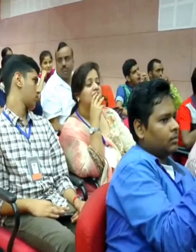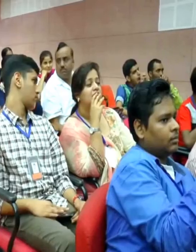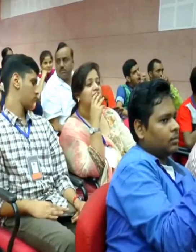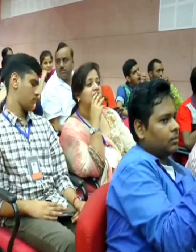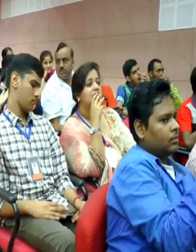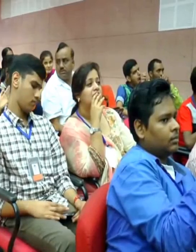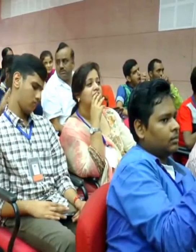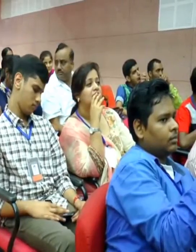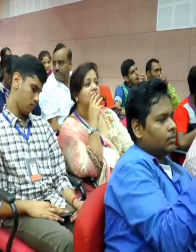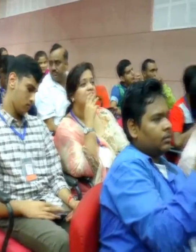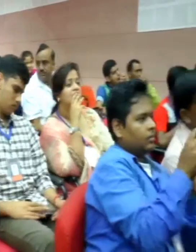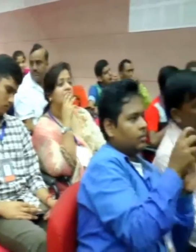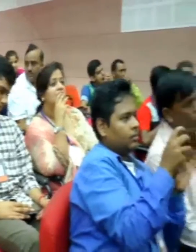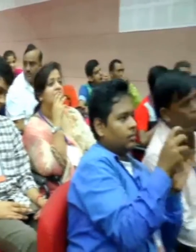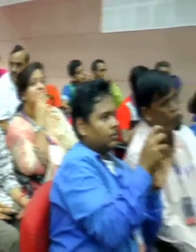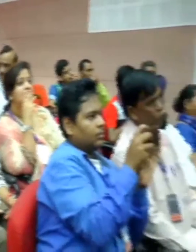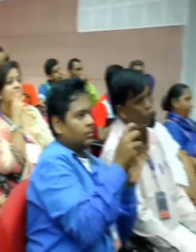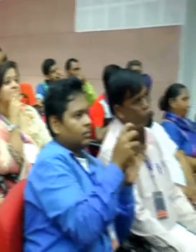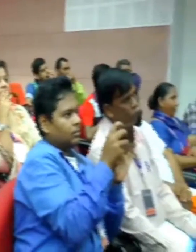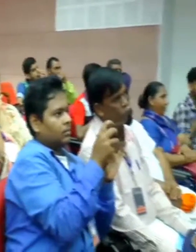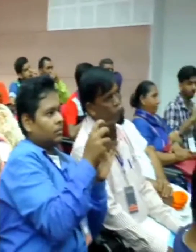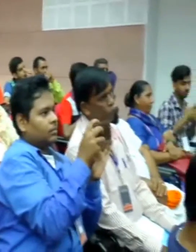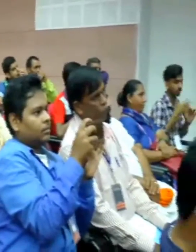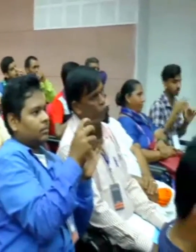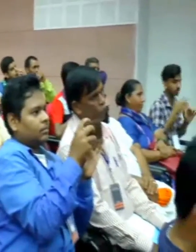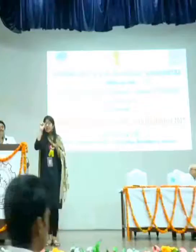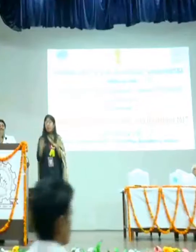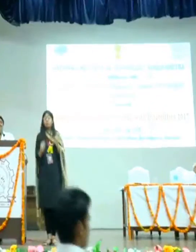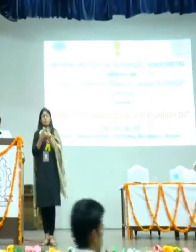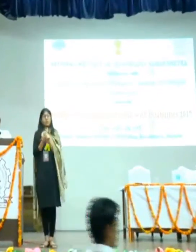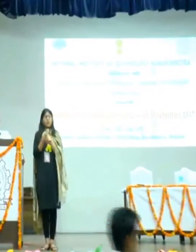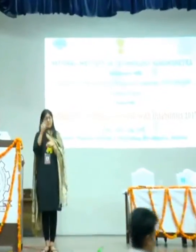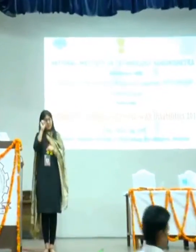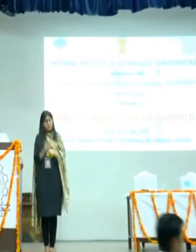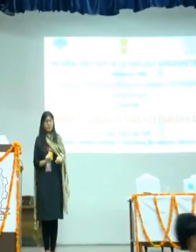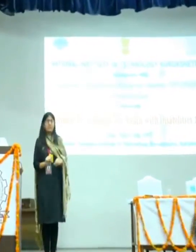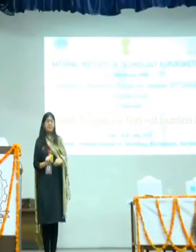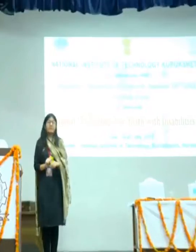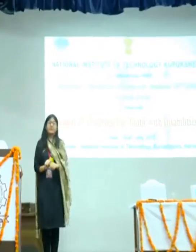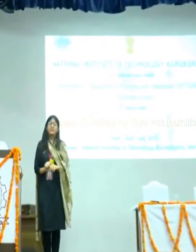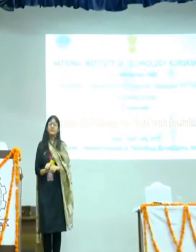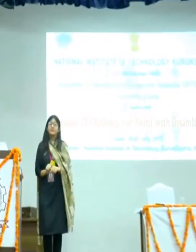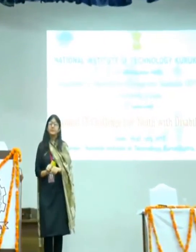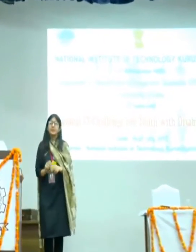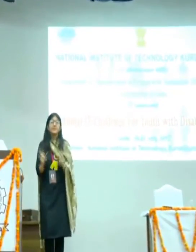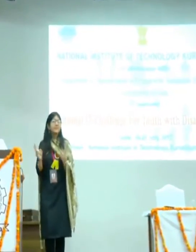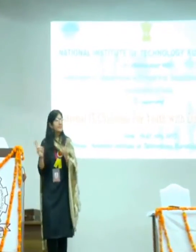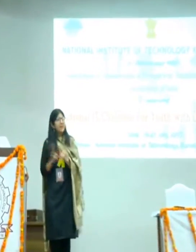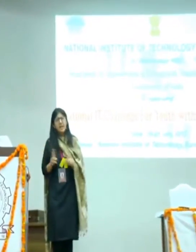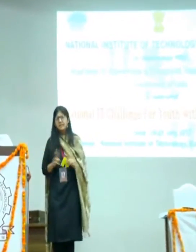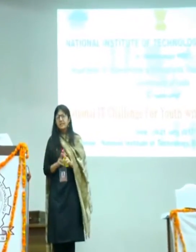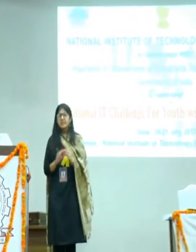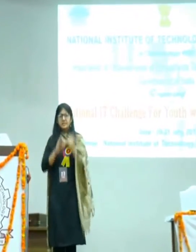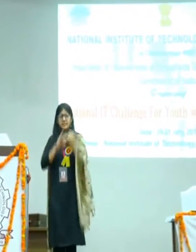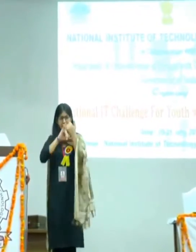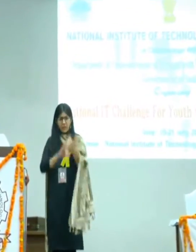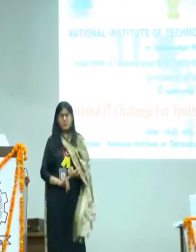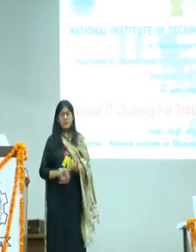So, Korea is very good. They take care. They are very, very serious about